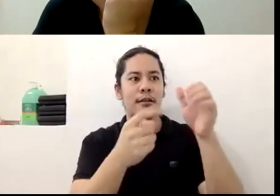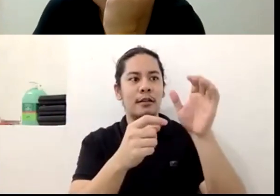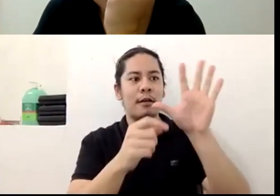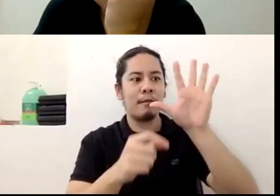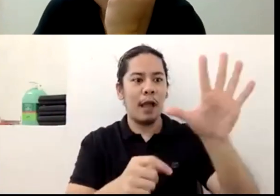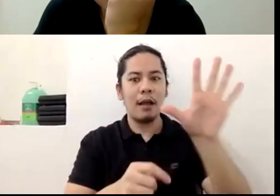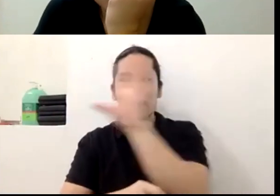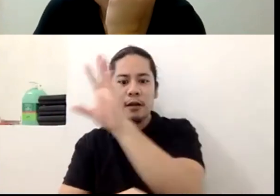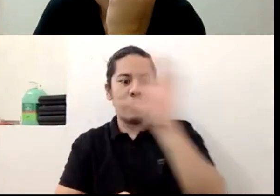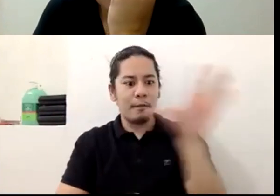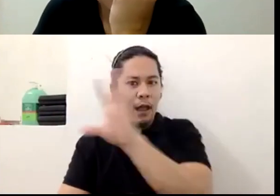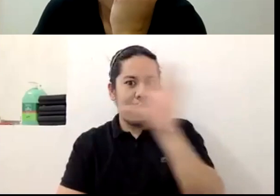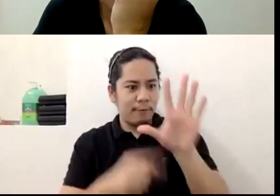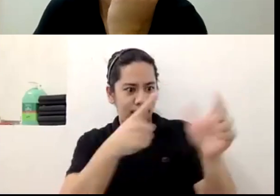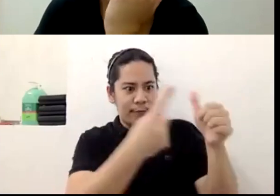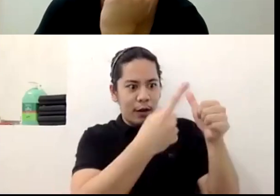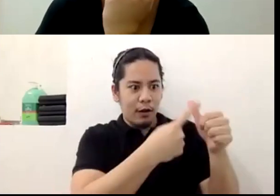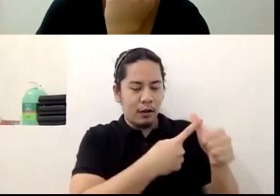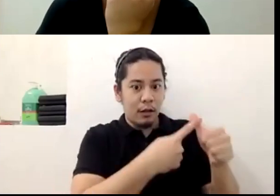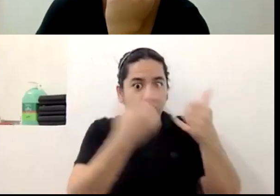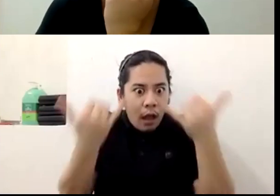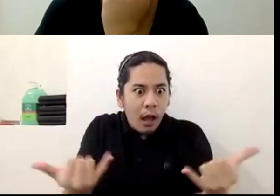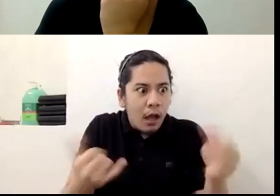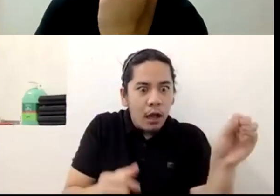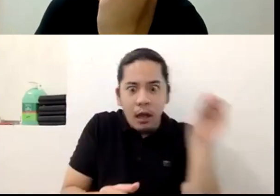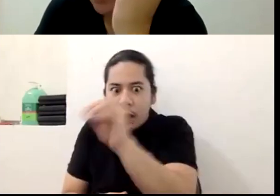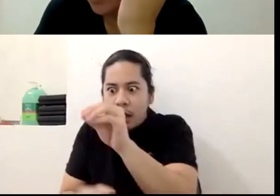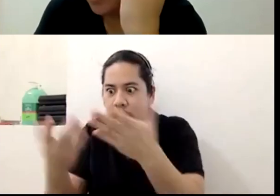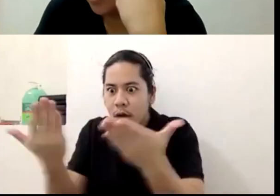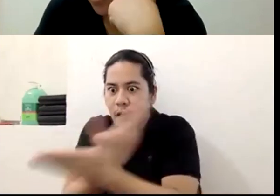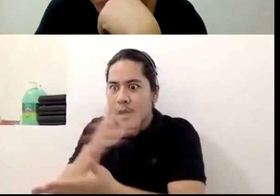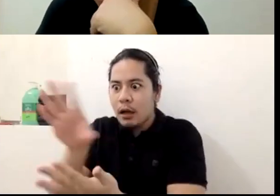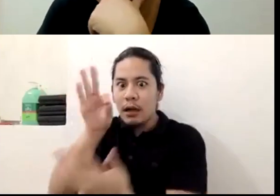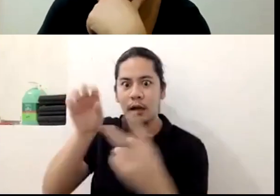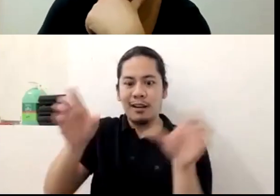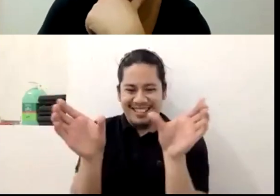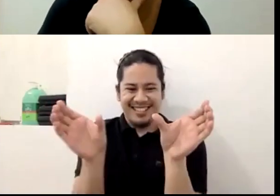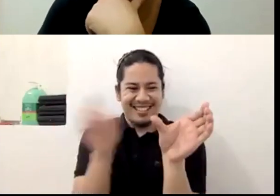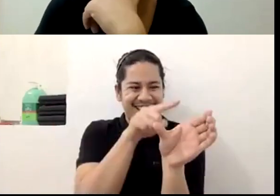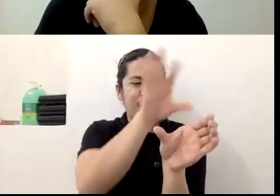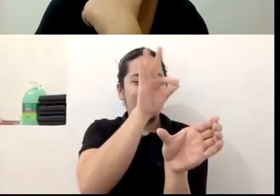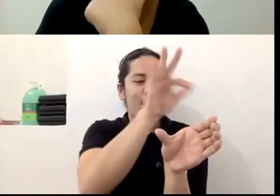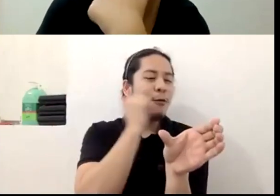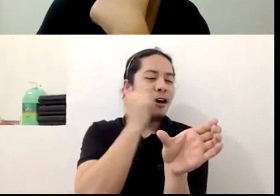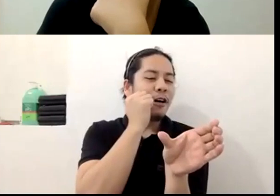looking back at number 6, we had to prioritize which goes first, right?